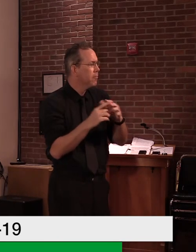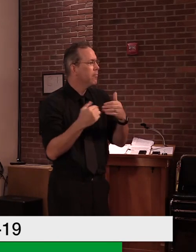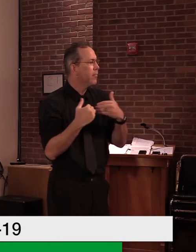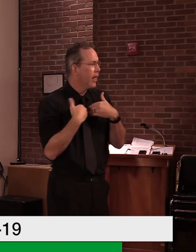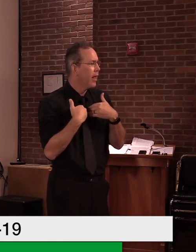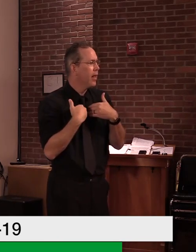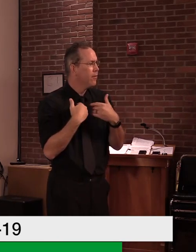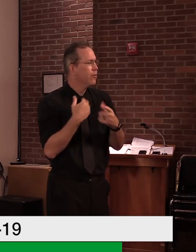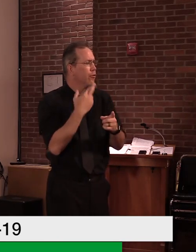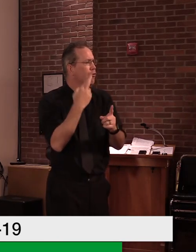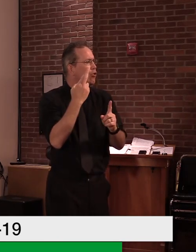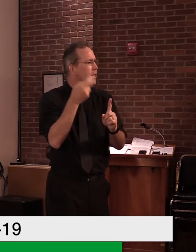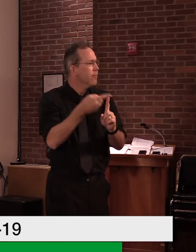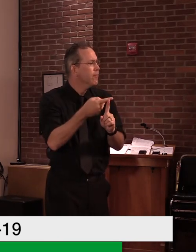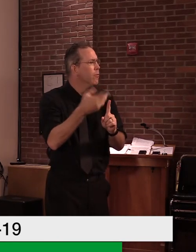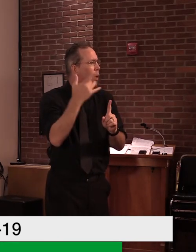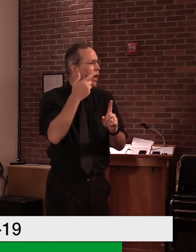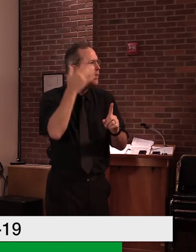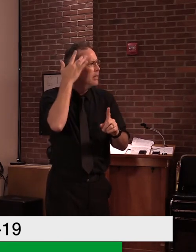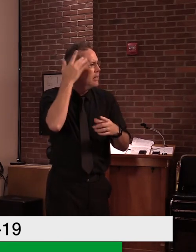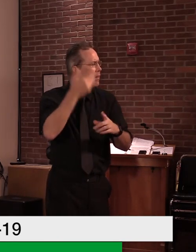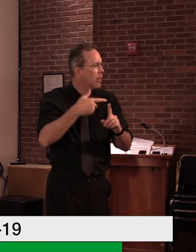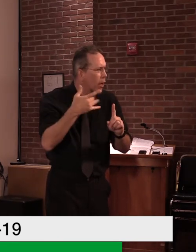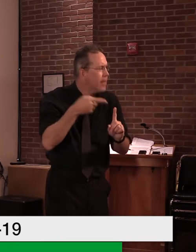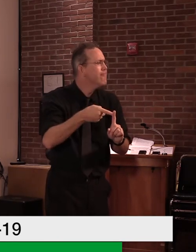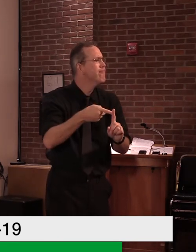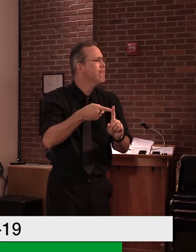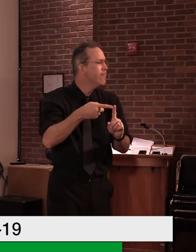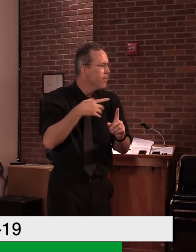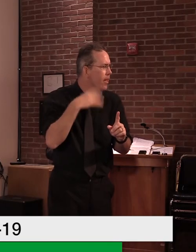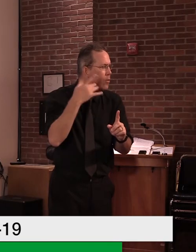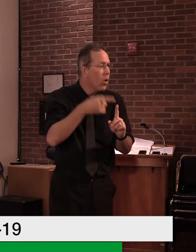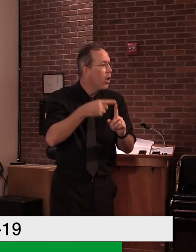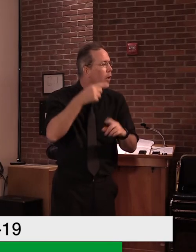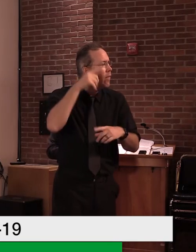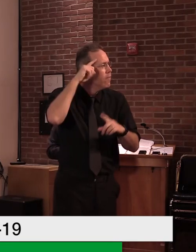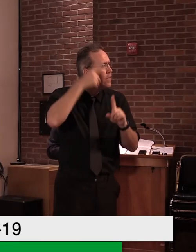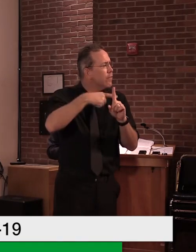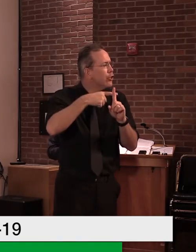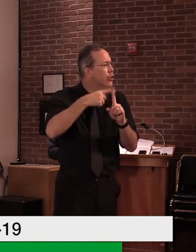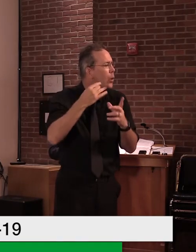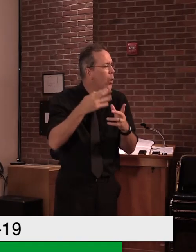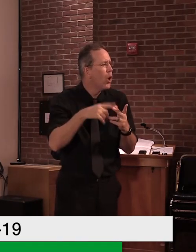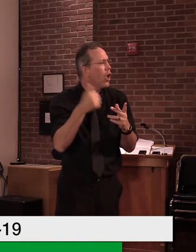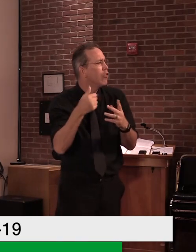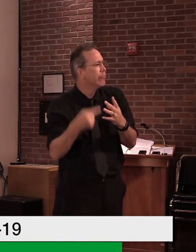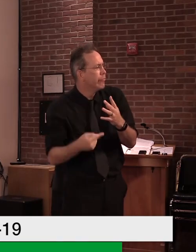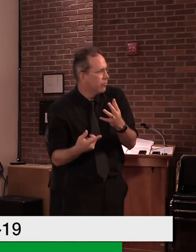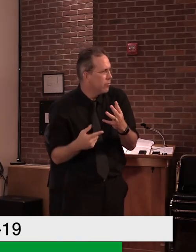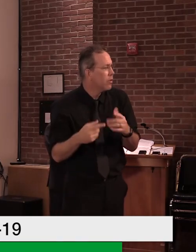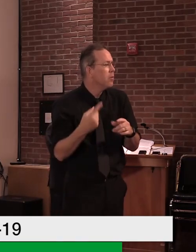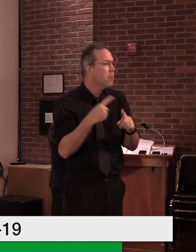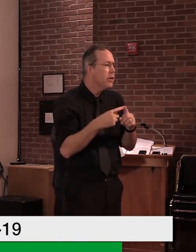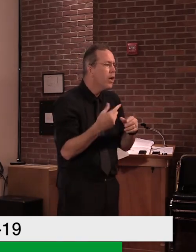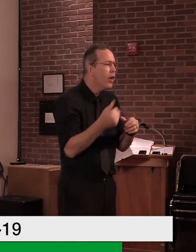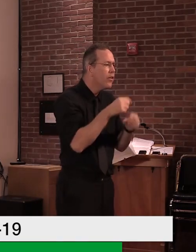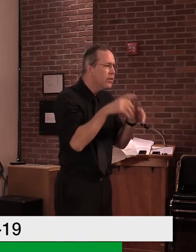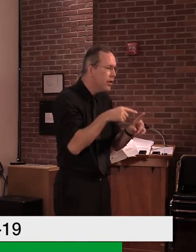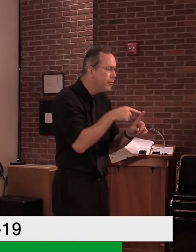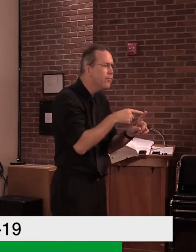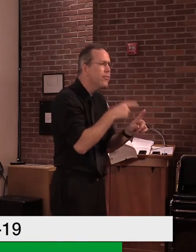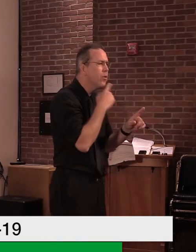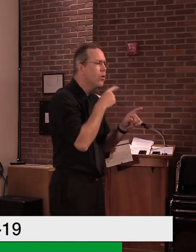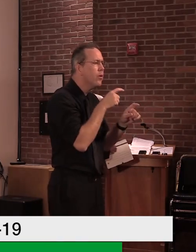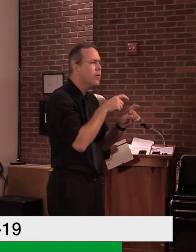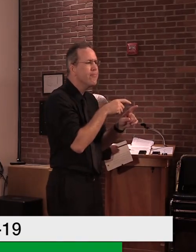they don't feel well or have a specific symptom, as well as people who are getting tested because there's a reason they